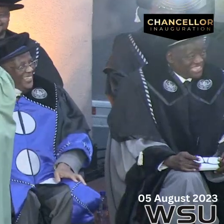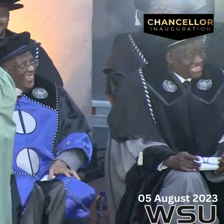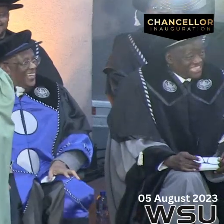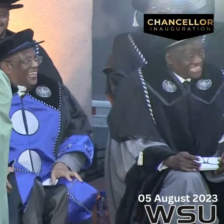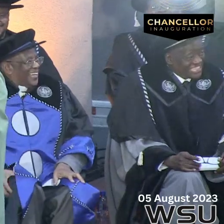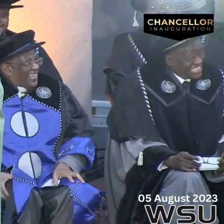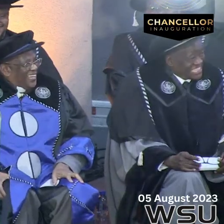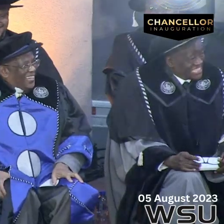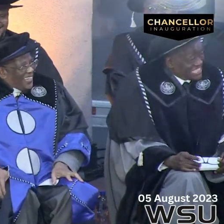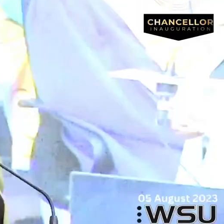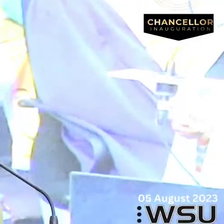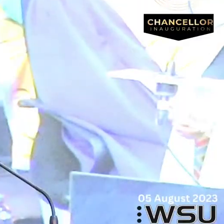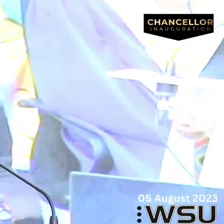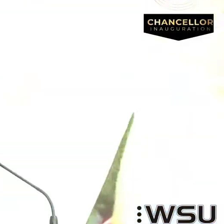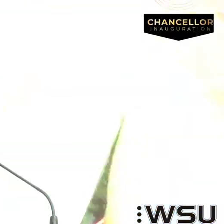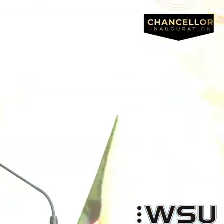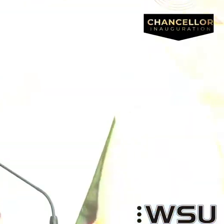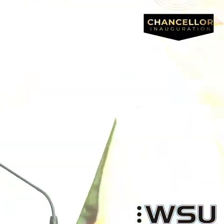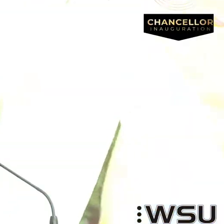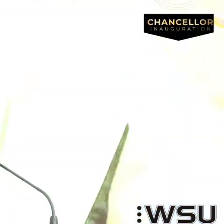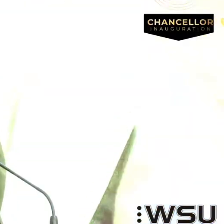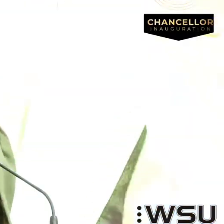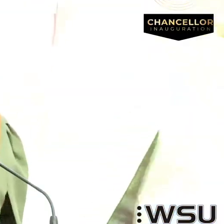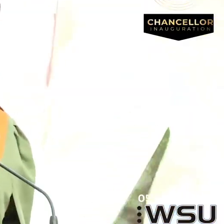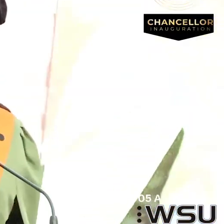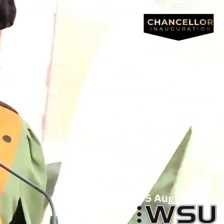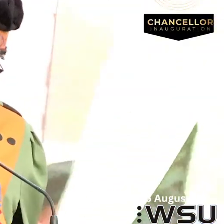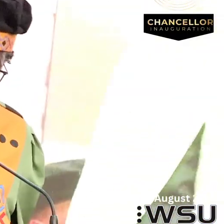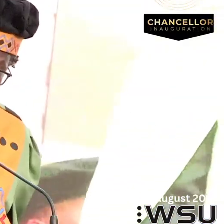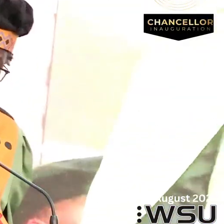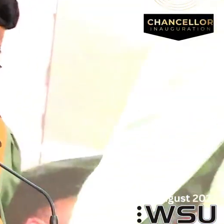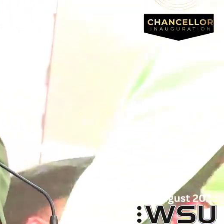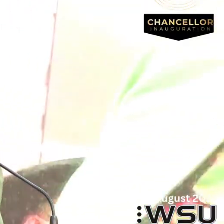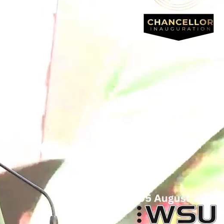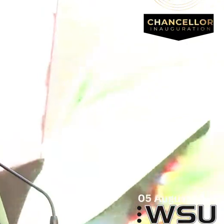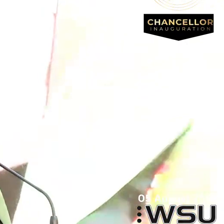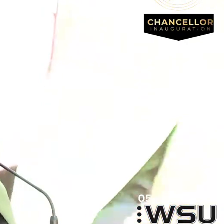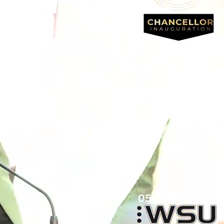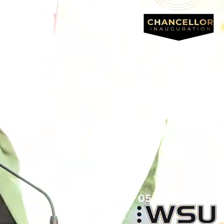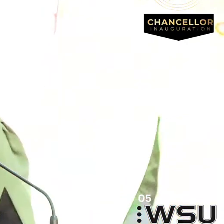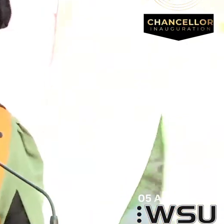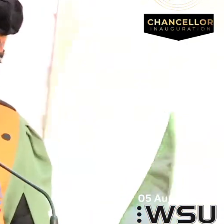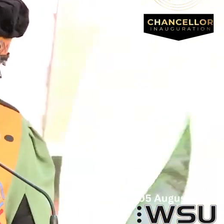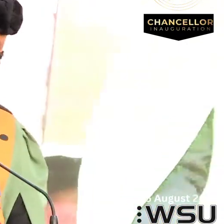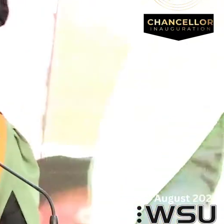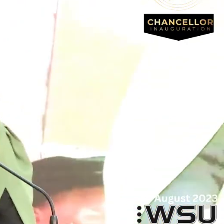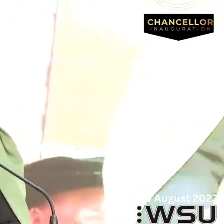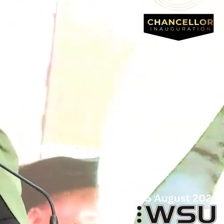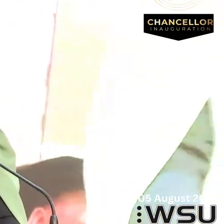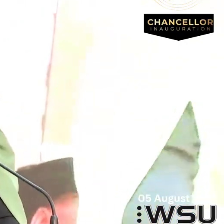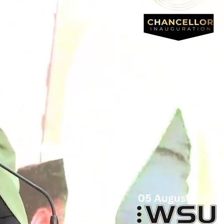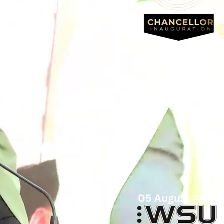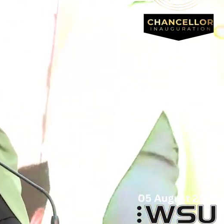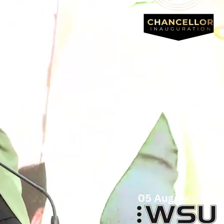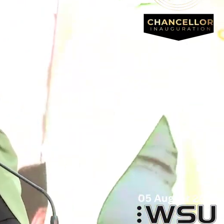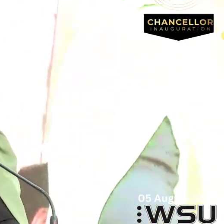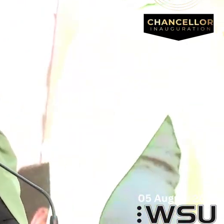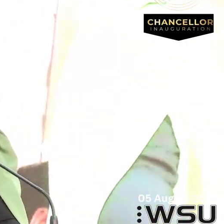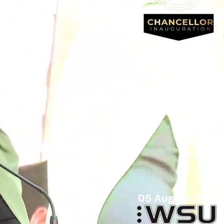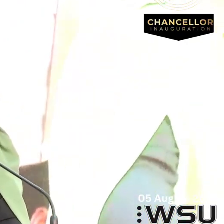ndiyabona mamthembu ndiyabona ubana thina emampondomiseni sinayo ke neyethu